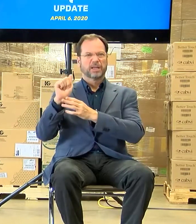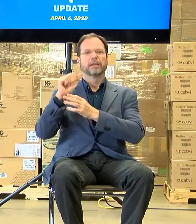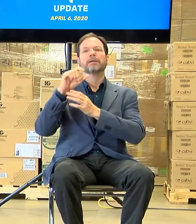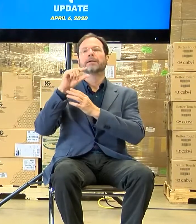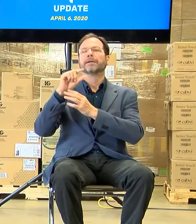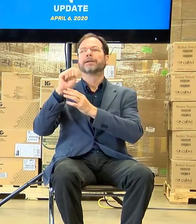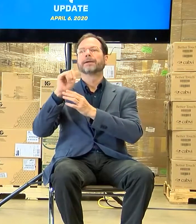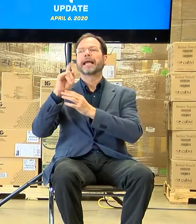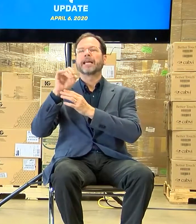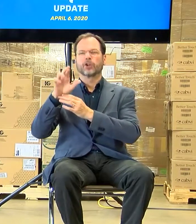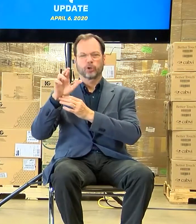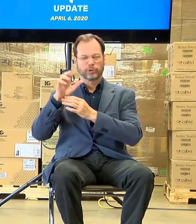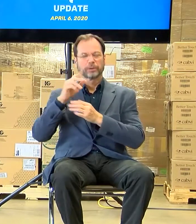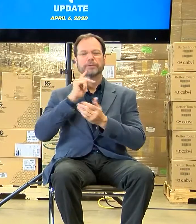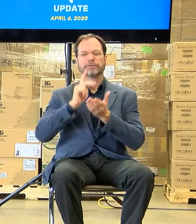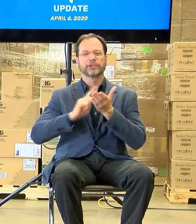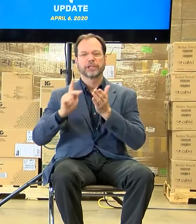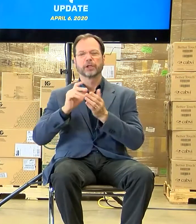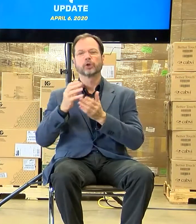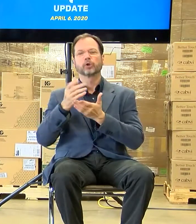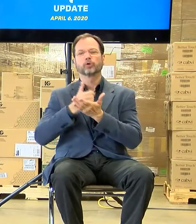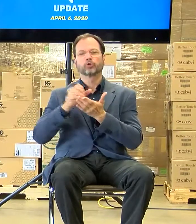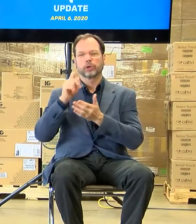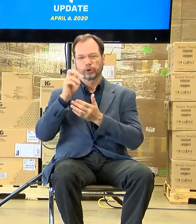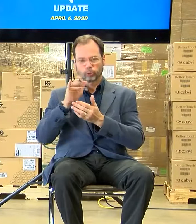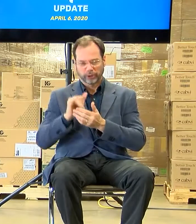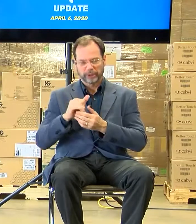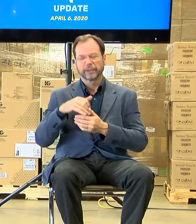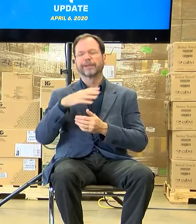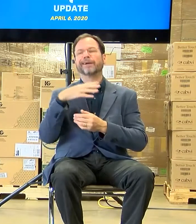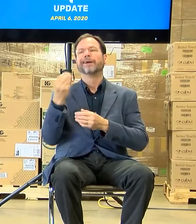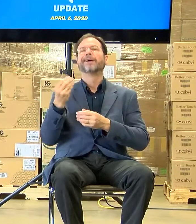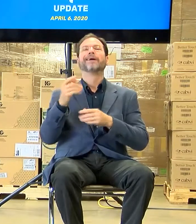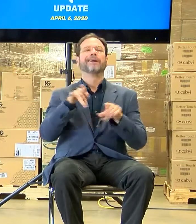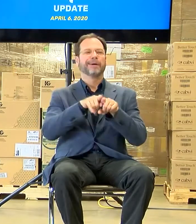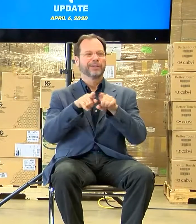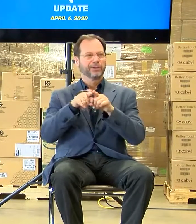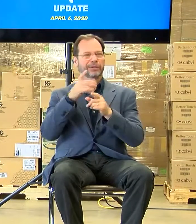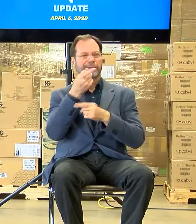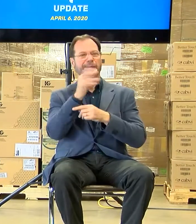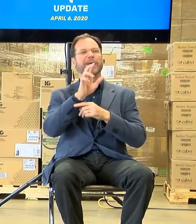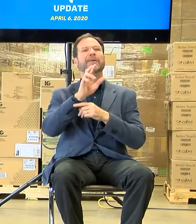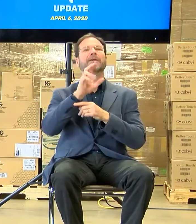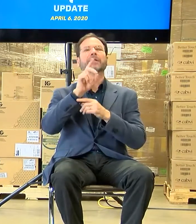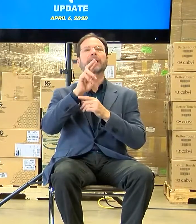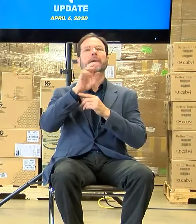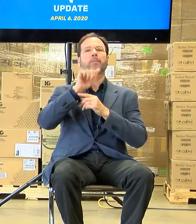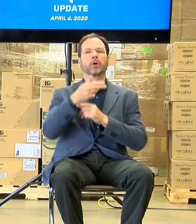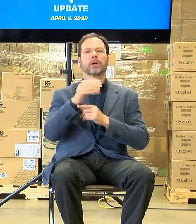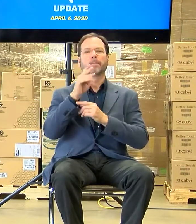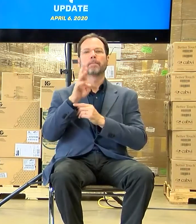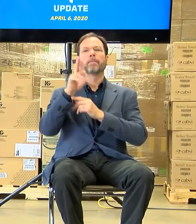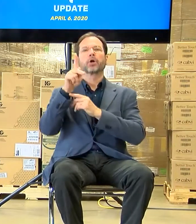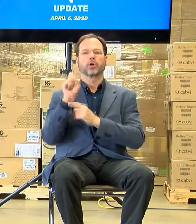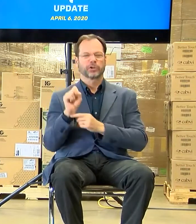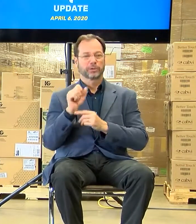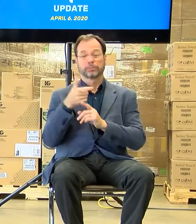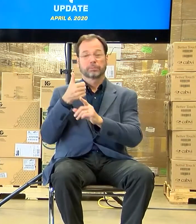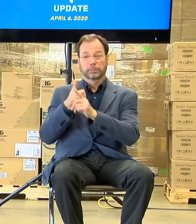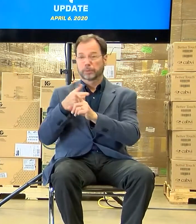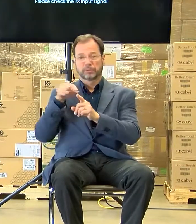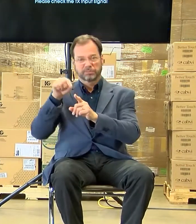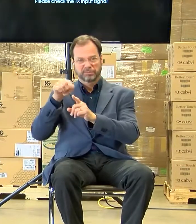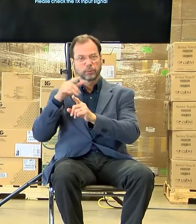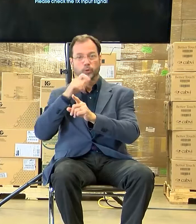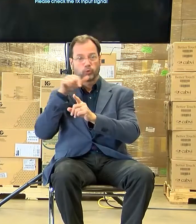Gaynor, with Secretary of Treasury Mnuchin, as well as with Dr. Deborah Birx, who is the